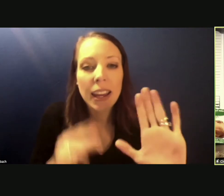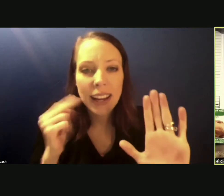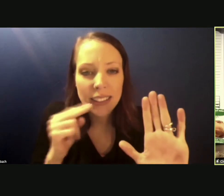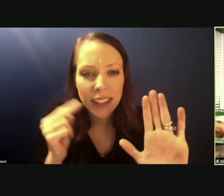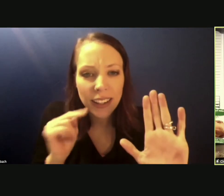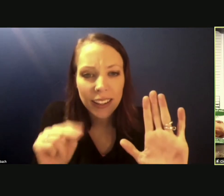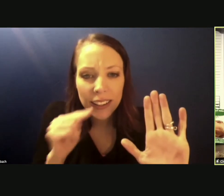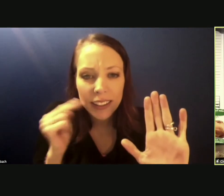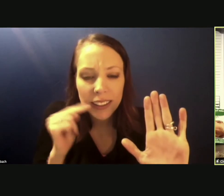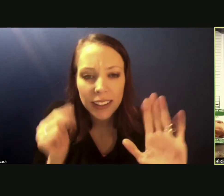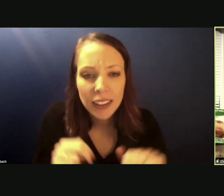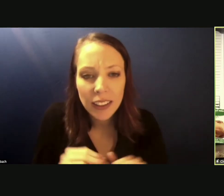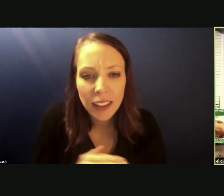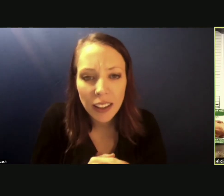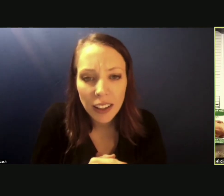Hey, Hadassah.